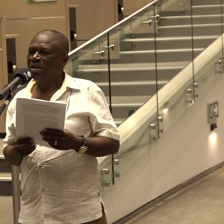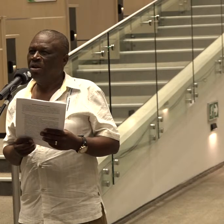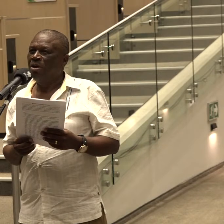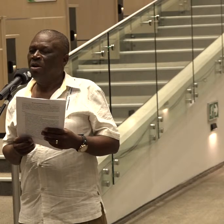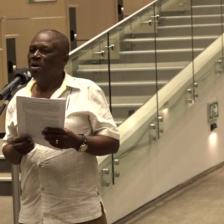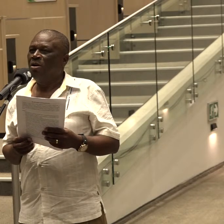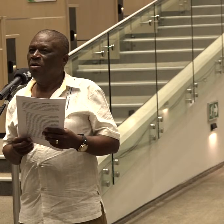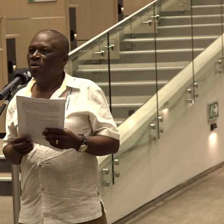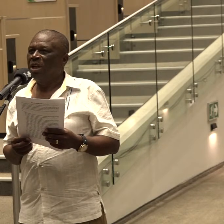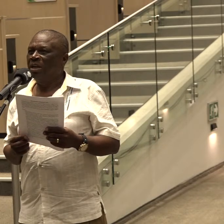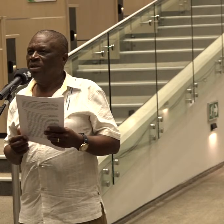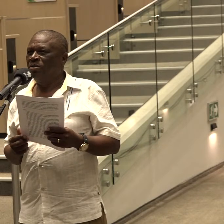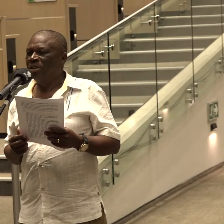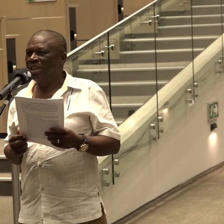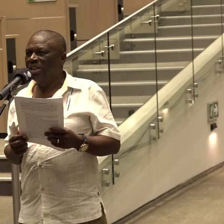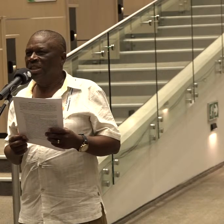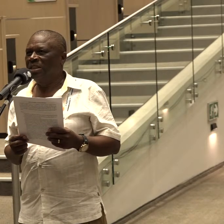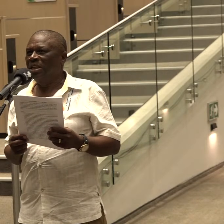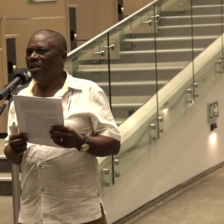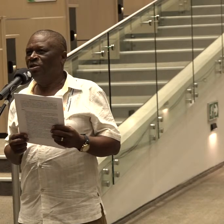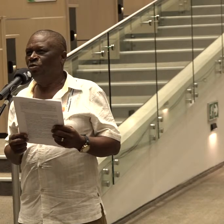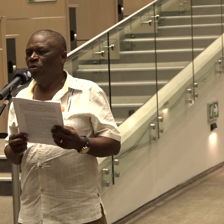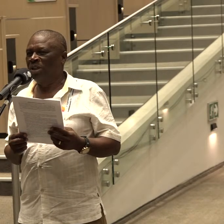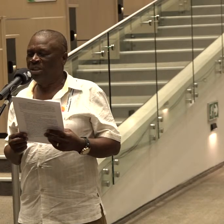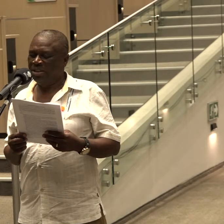foreign foreign